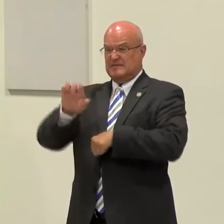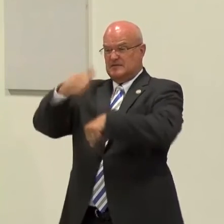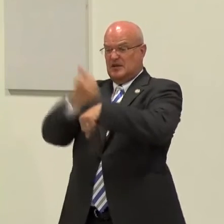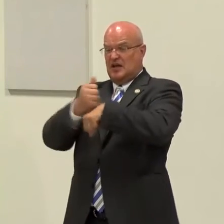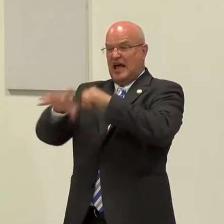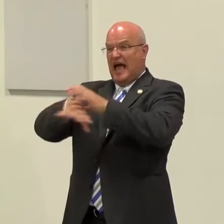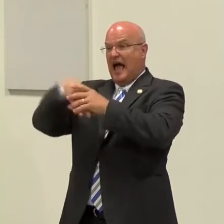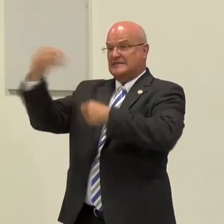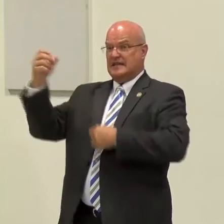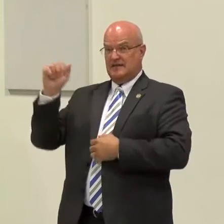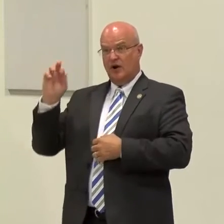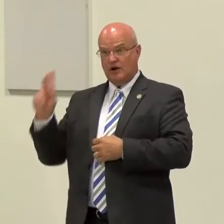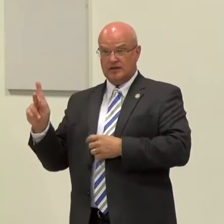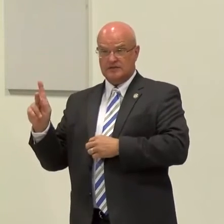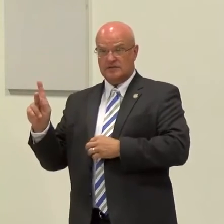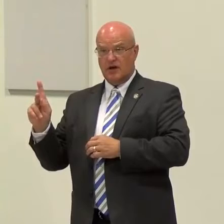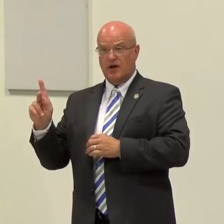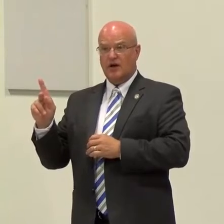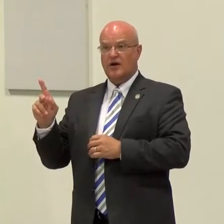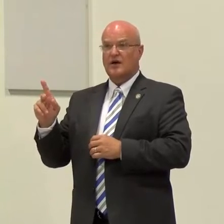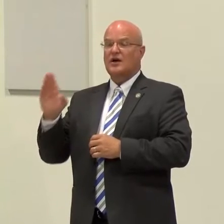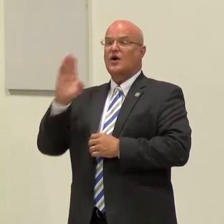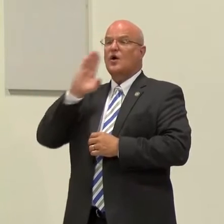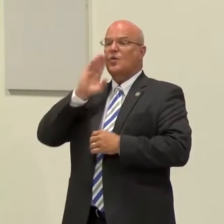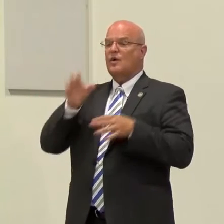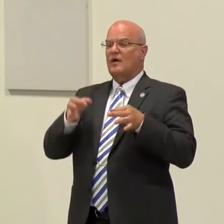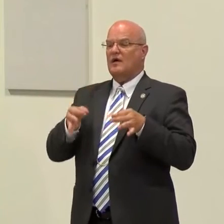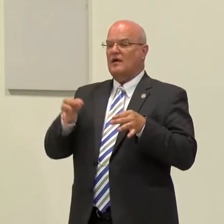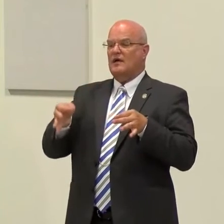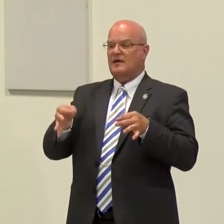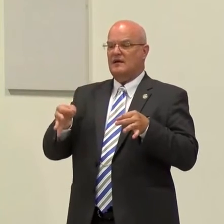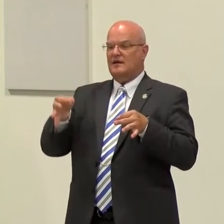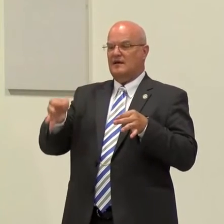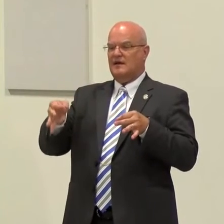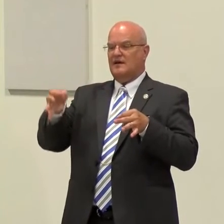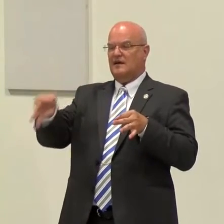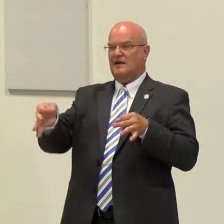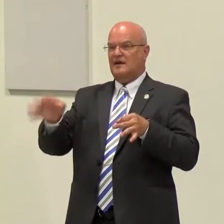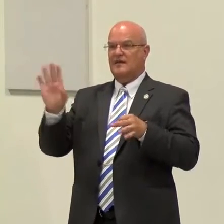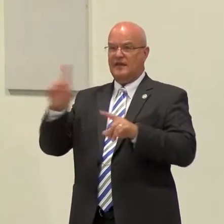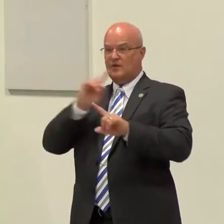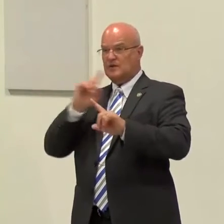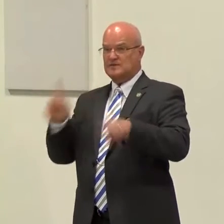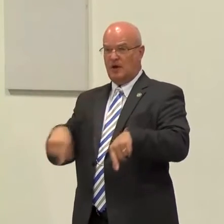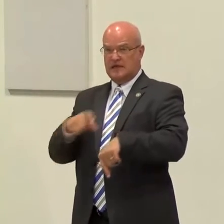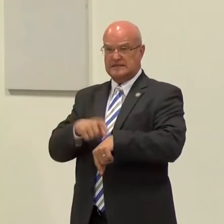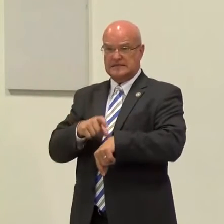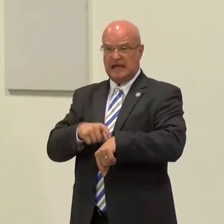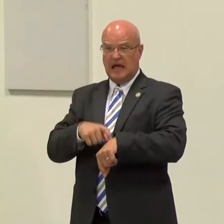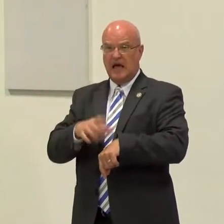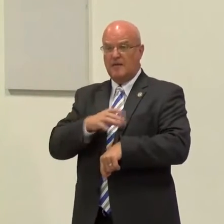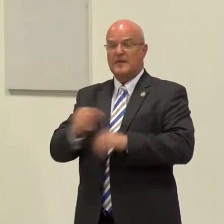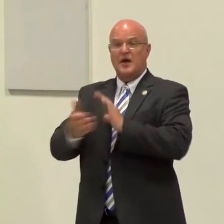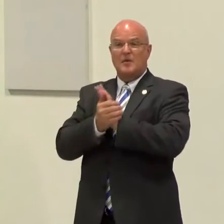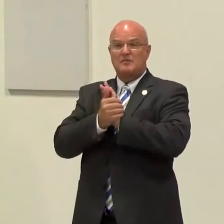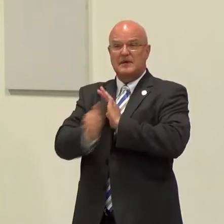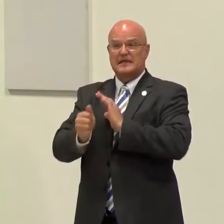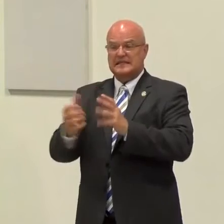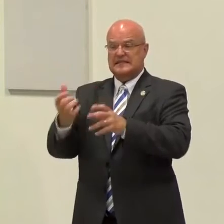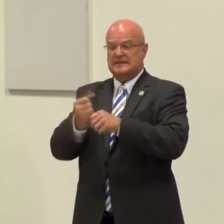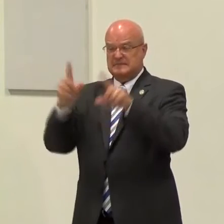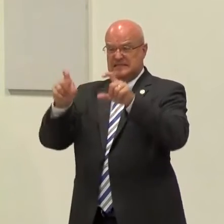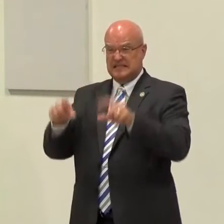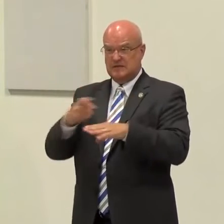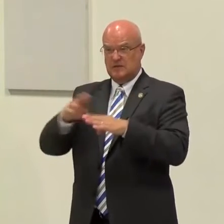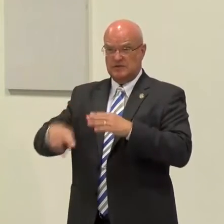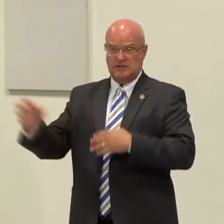located outside of Arkansas will delay their response time and their ability to get